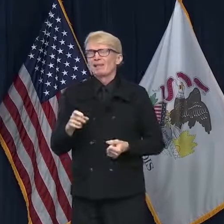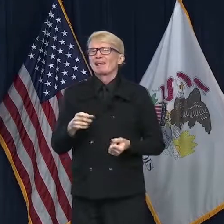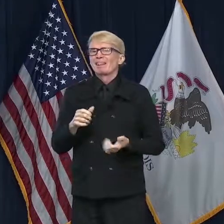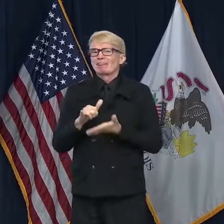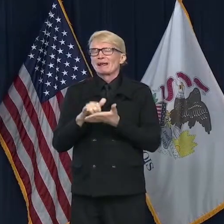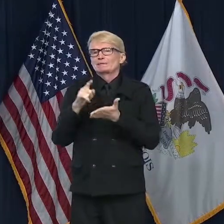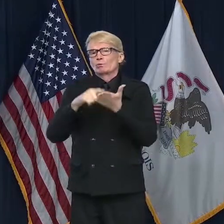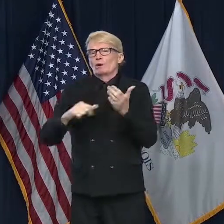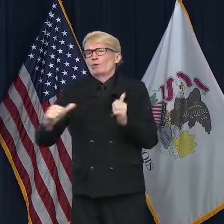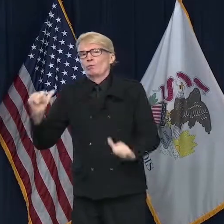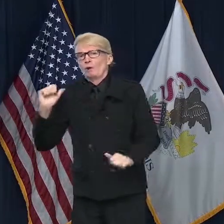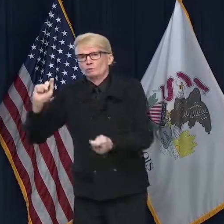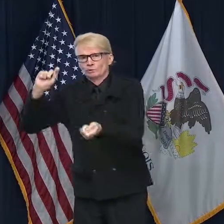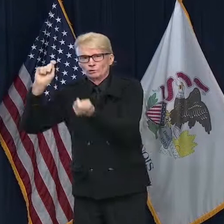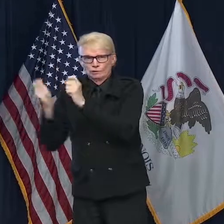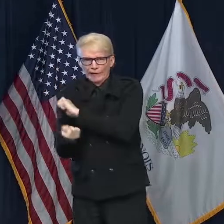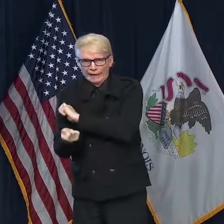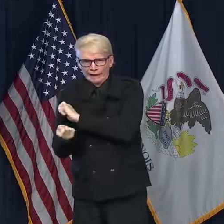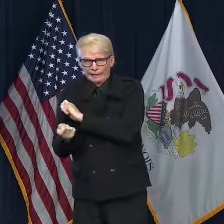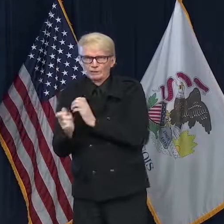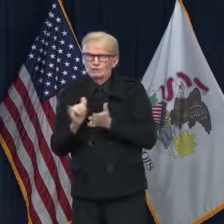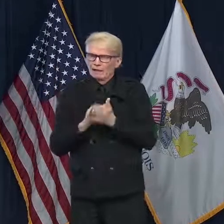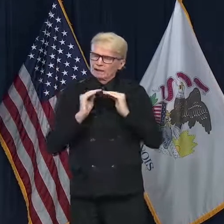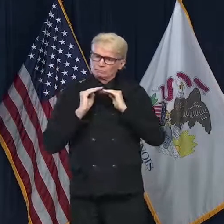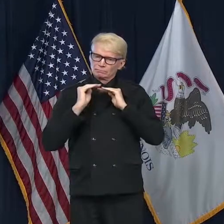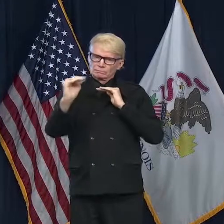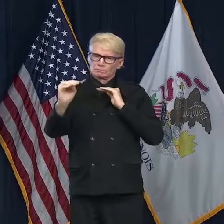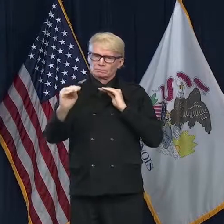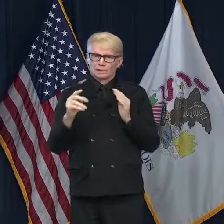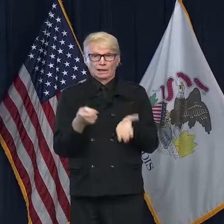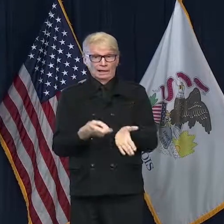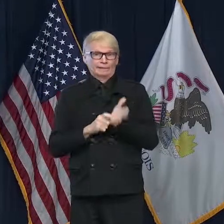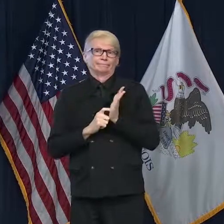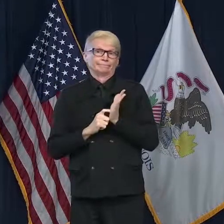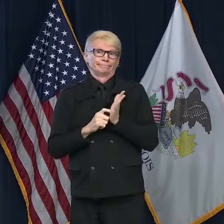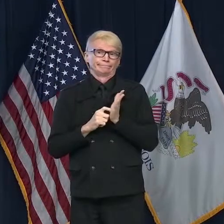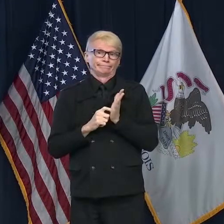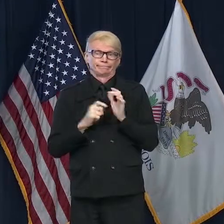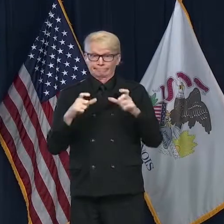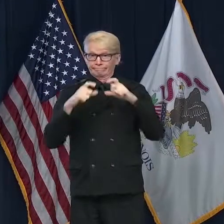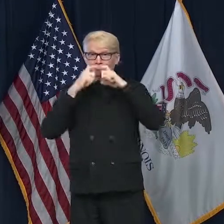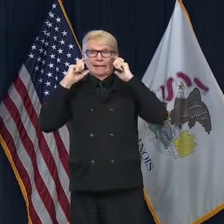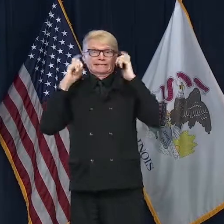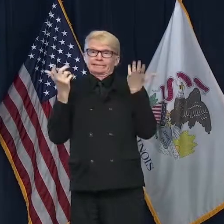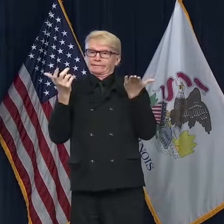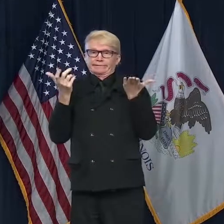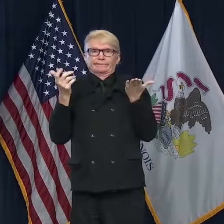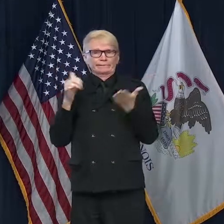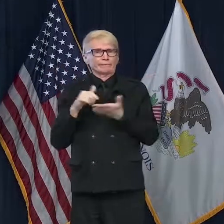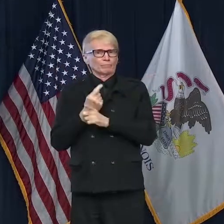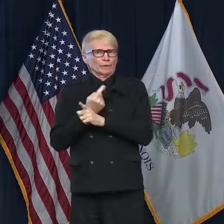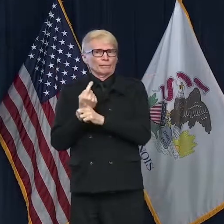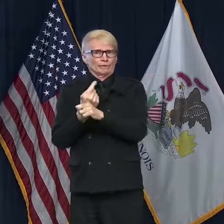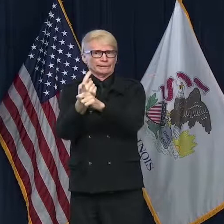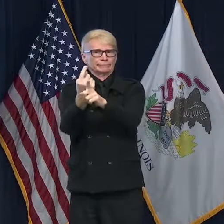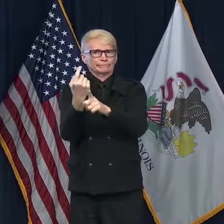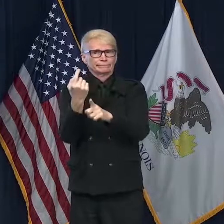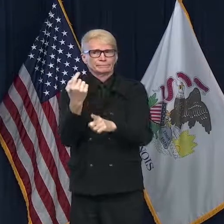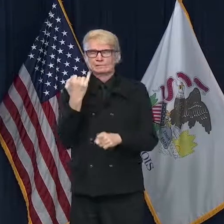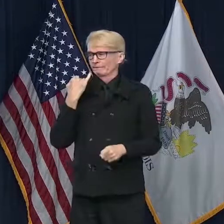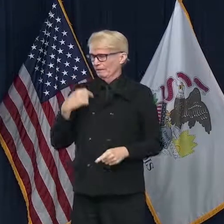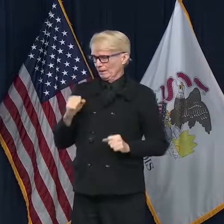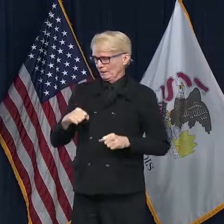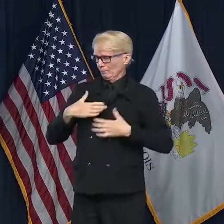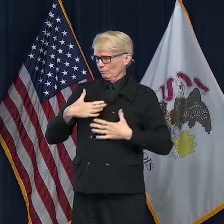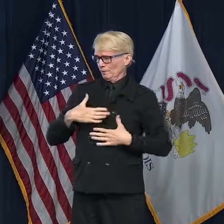things are the things that are going to make the difference. Continuing to be masked, it's not inappropriate to say, if I can breathe